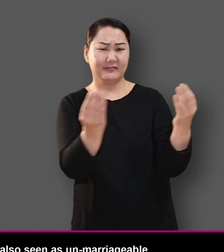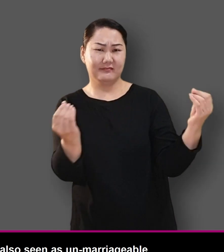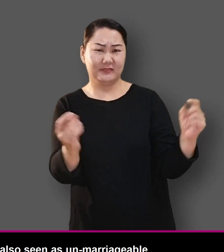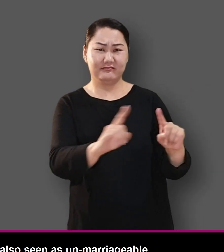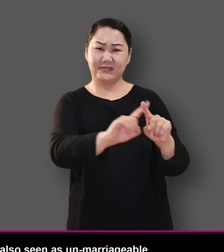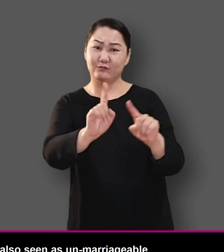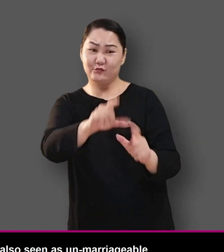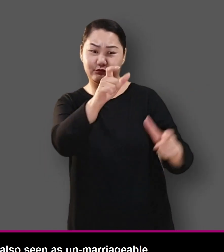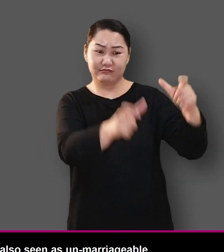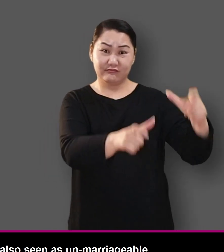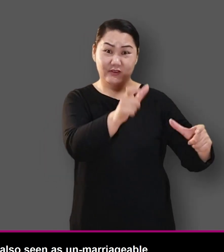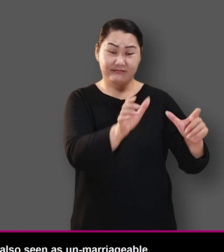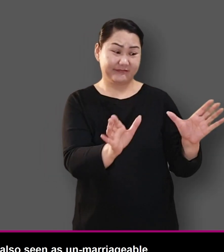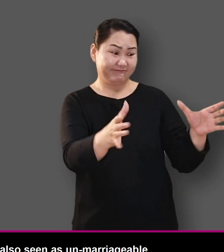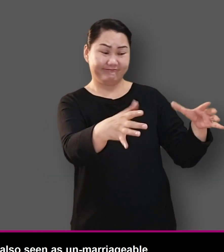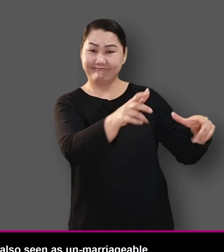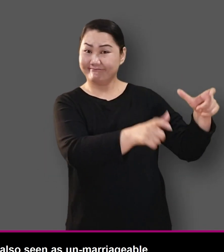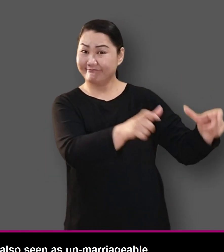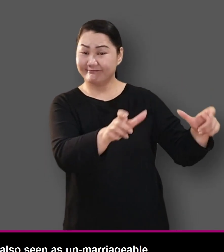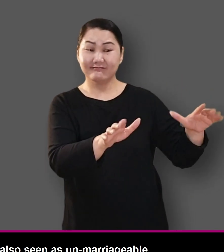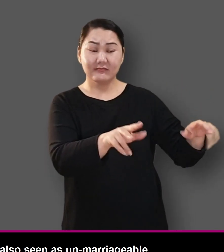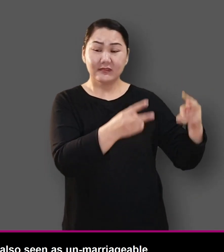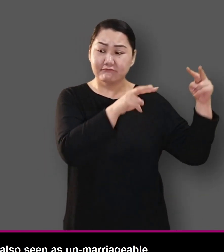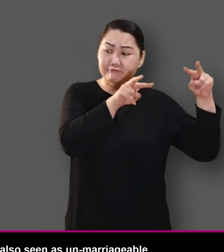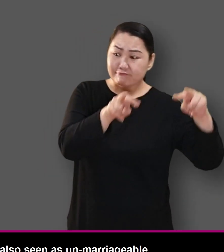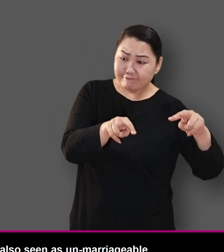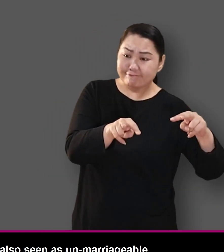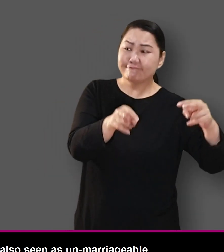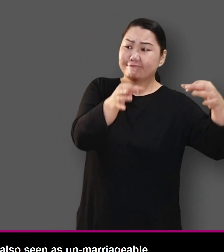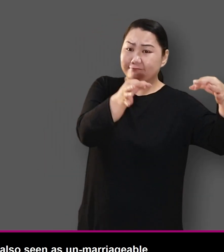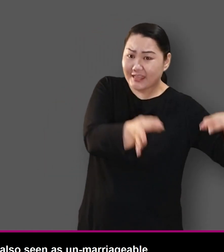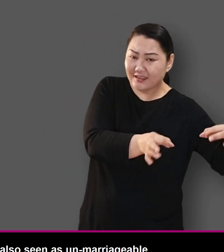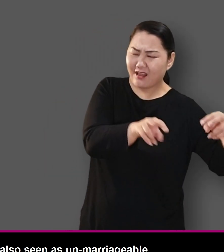Girls with disability are also seen as unmarriageable.